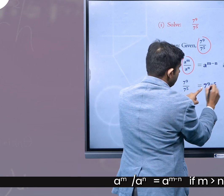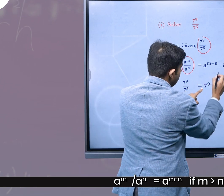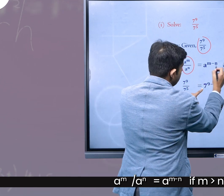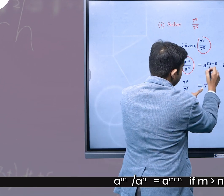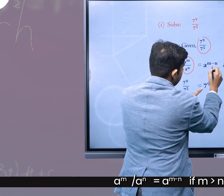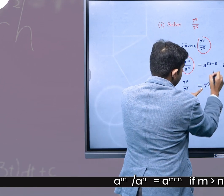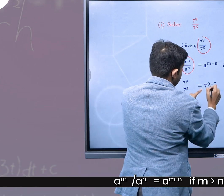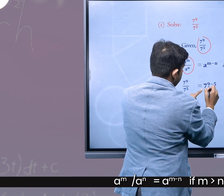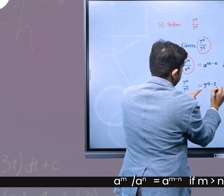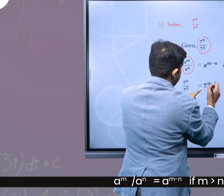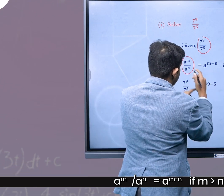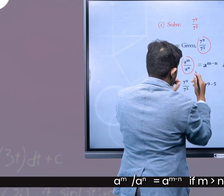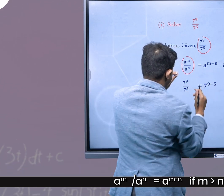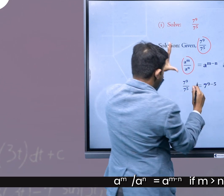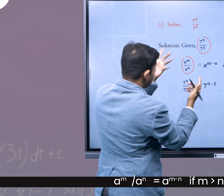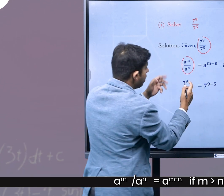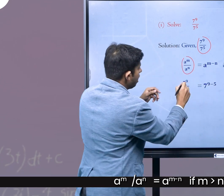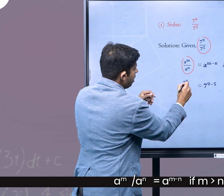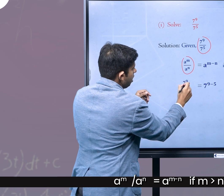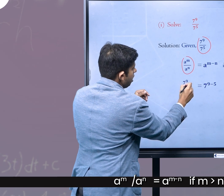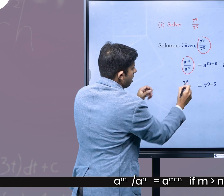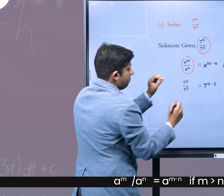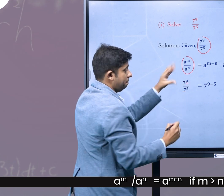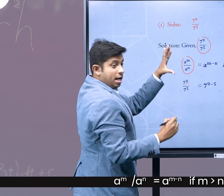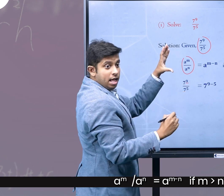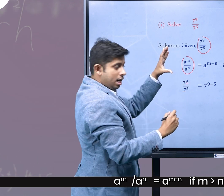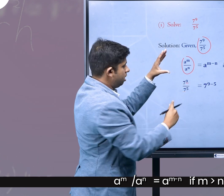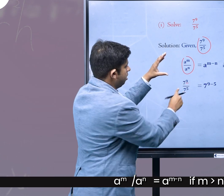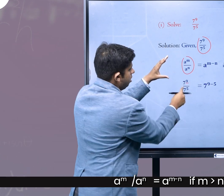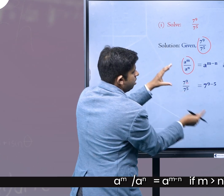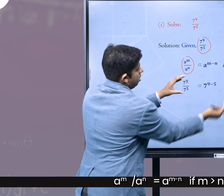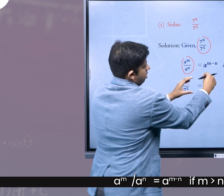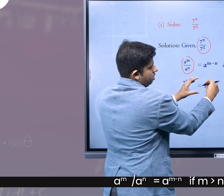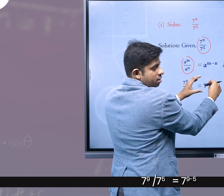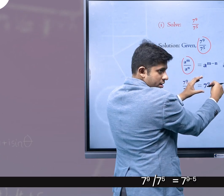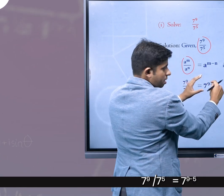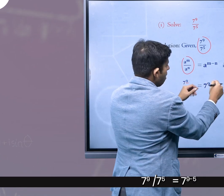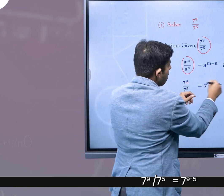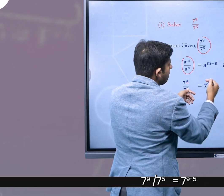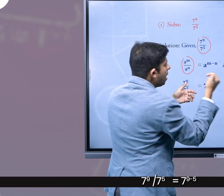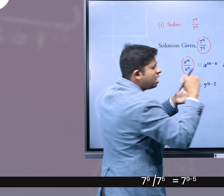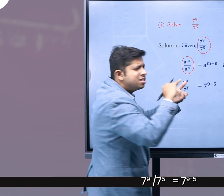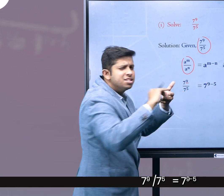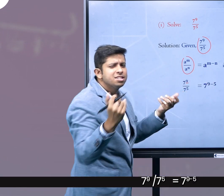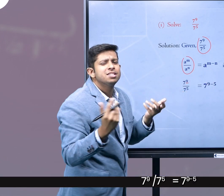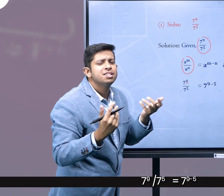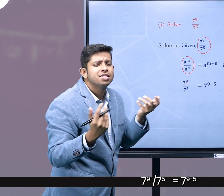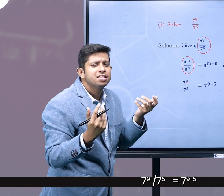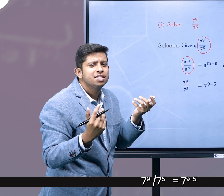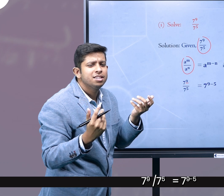greater than n. 7 to the power of 9 by 7 to the power of 5 is equal